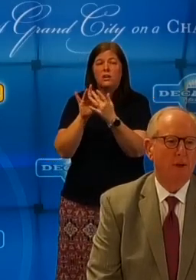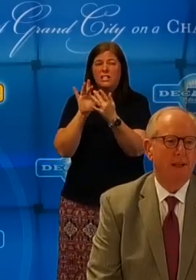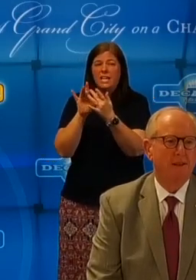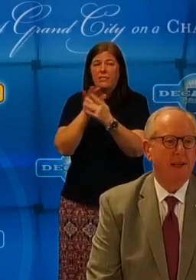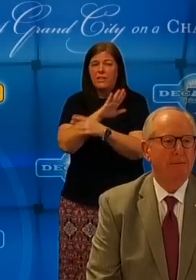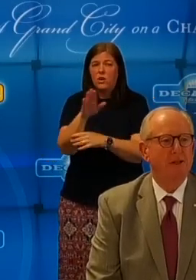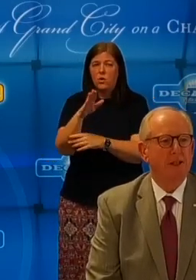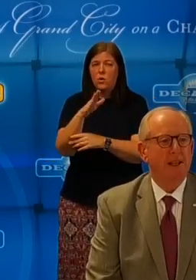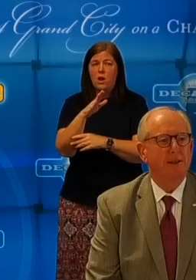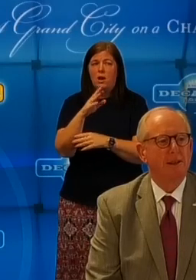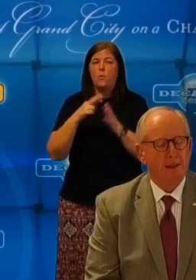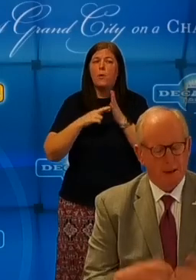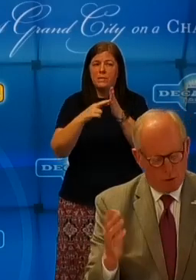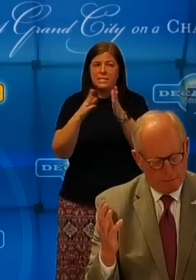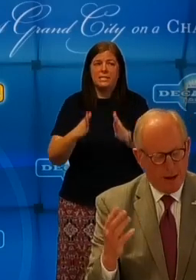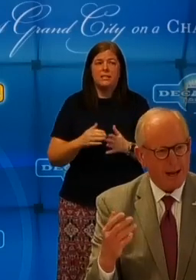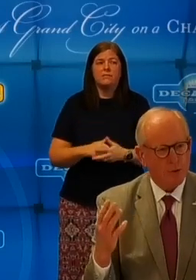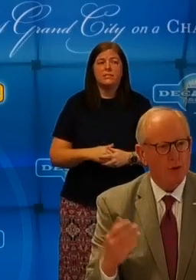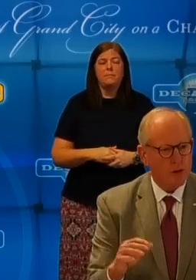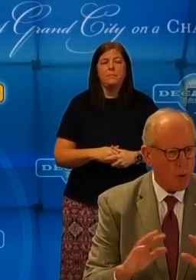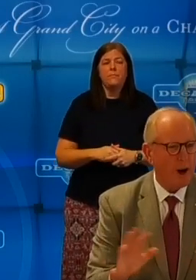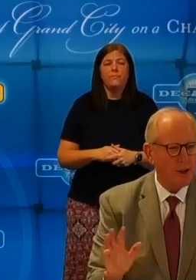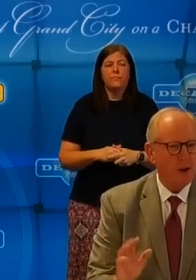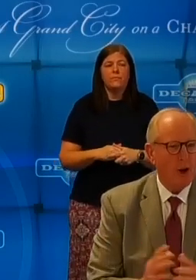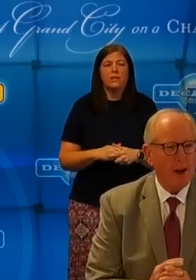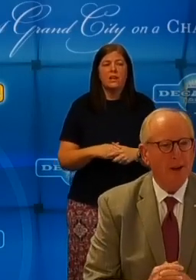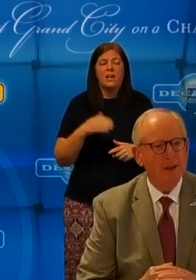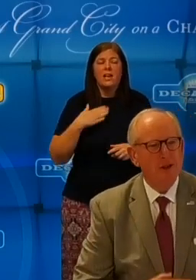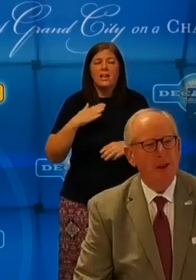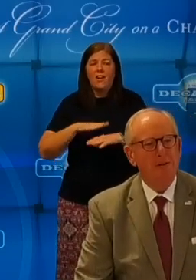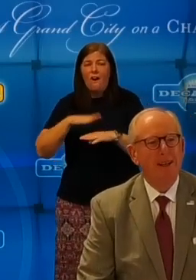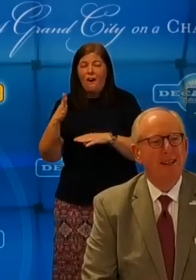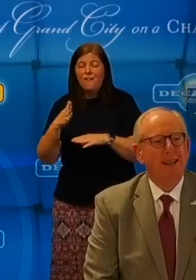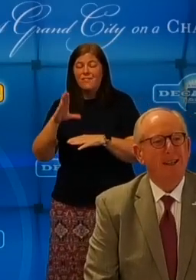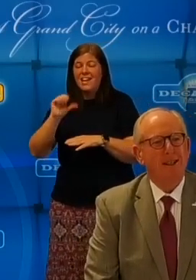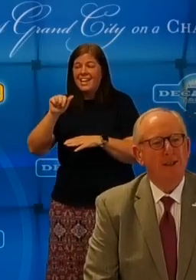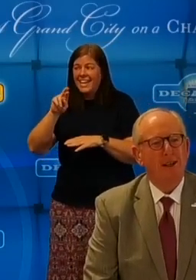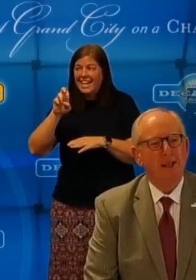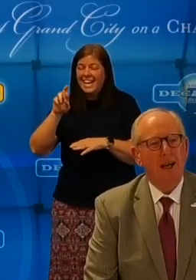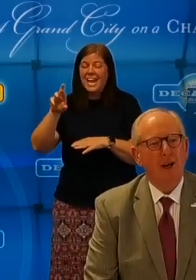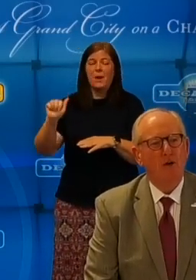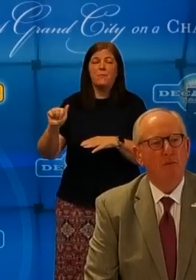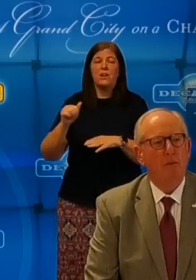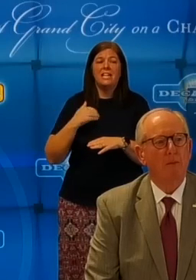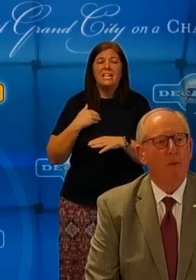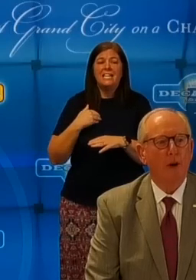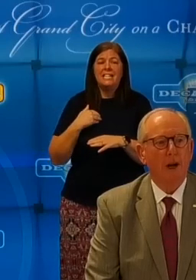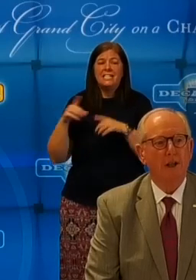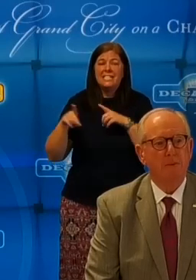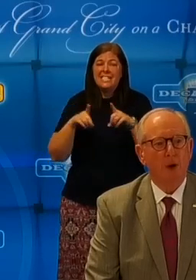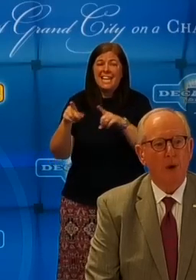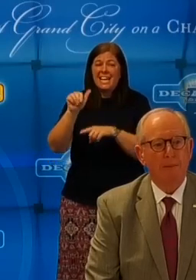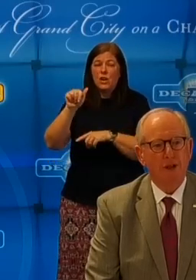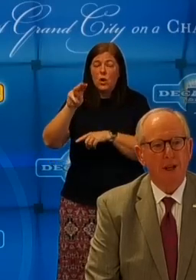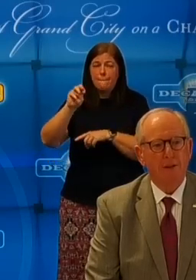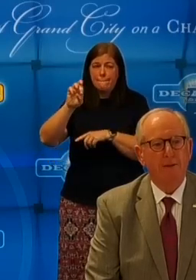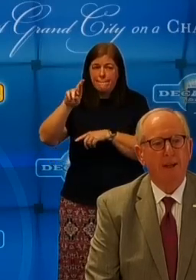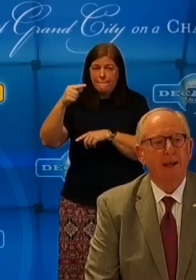who will take my seat and where my hands were just washed and all that good stuff, is Decatur Morgan